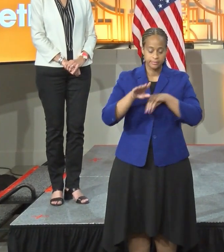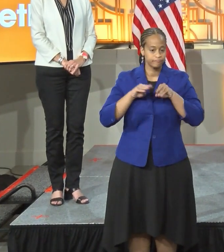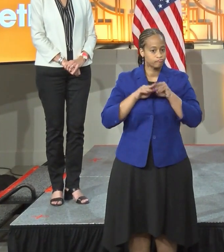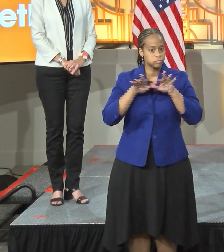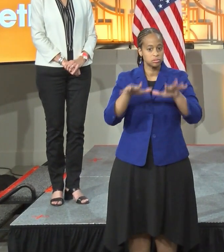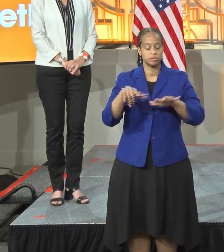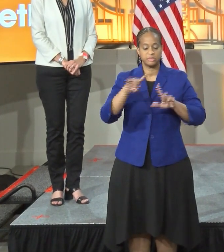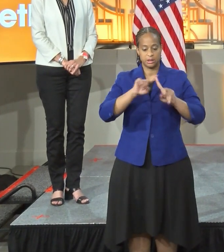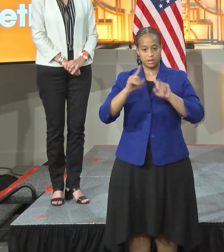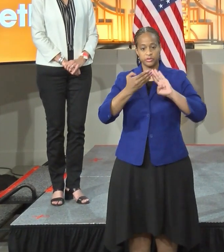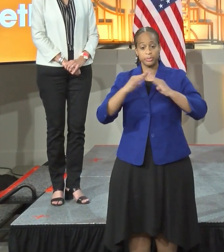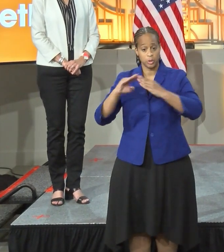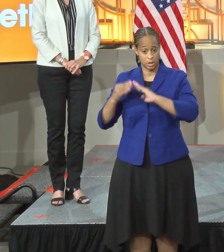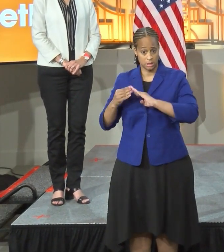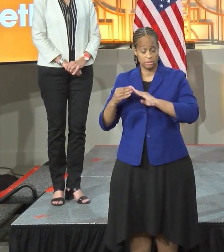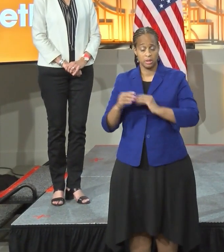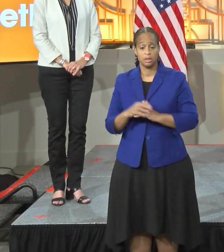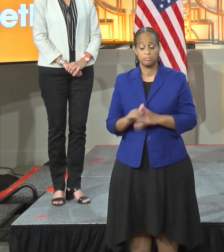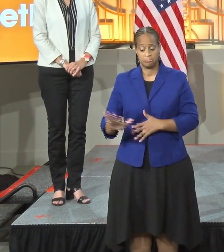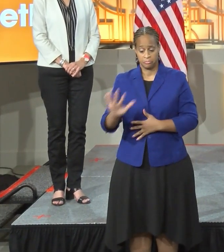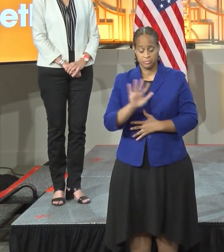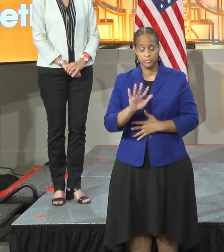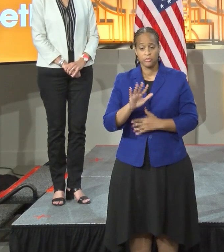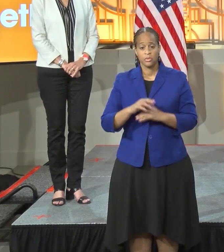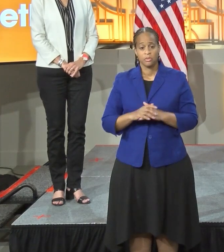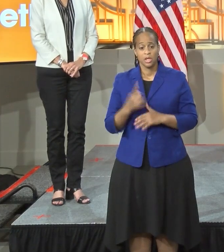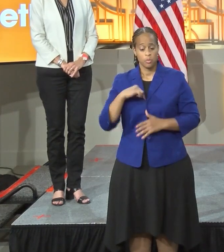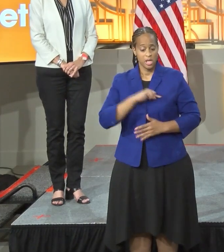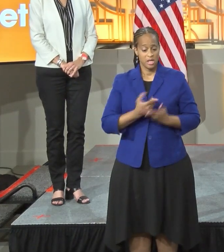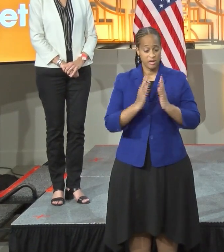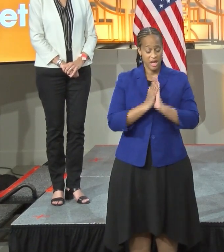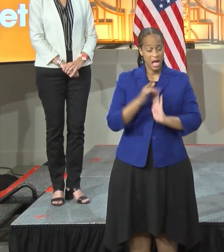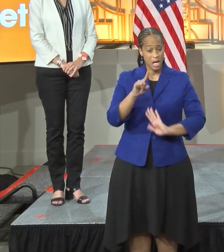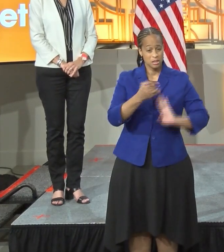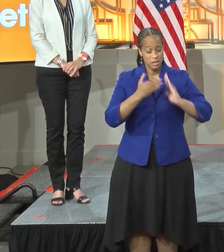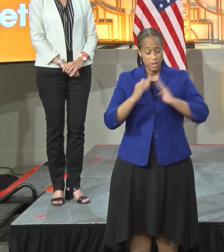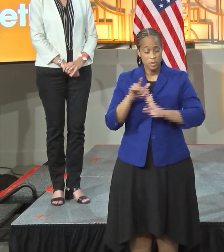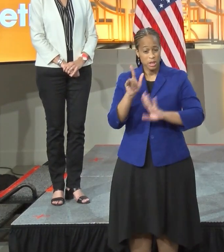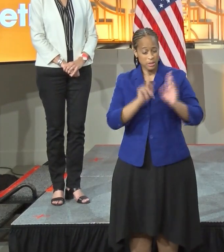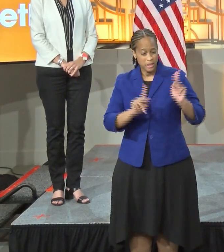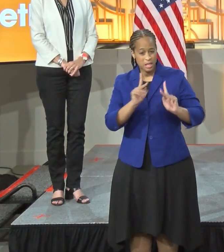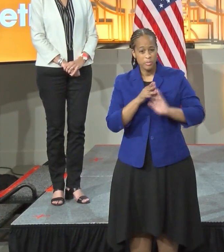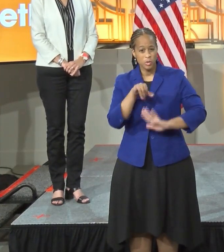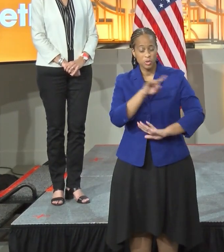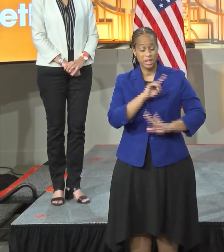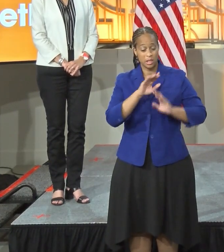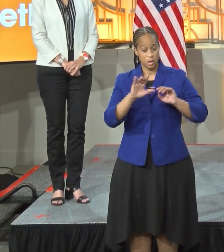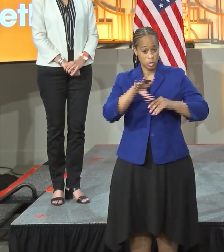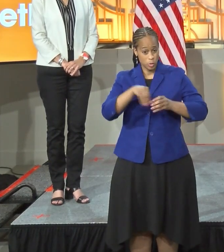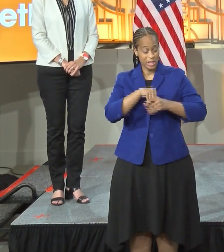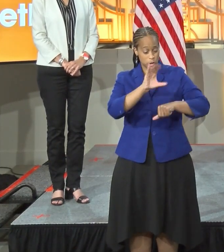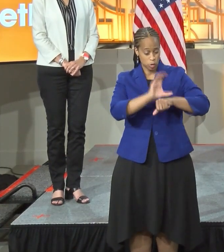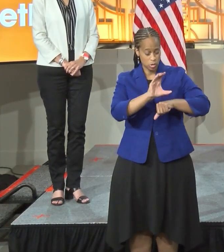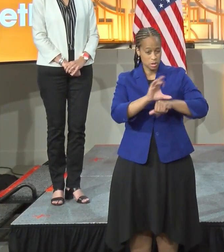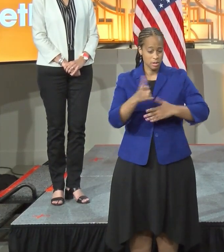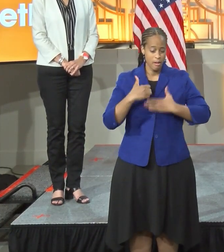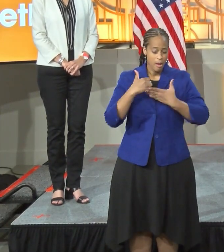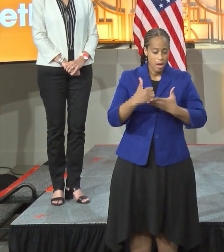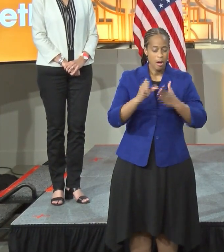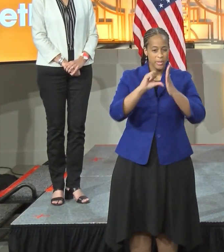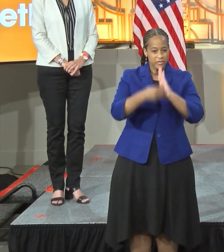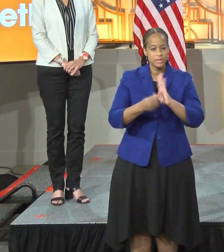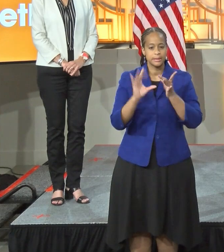saturated these areas. And we have engaged community stakeholders, including faith-based groups, to amplify